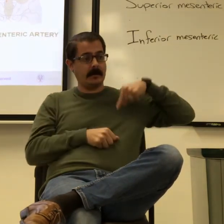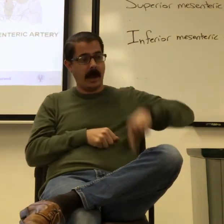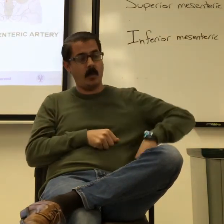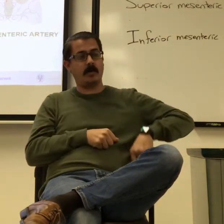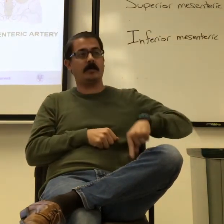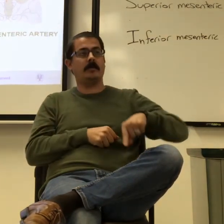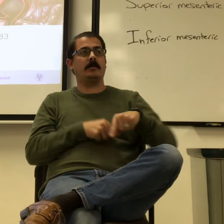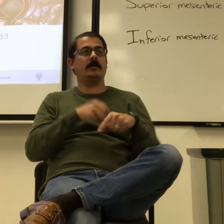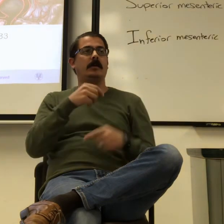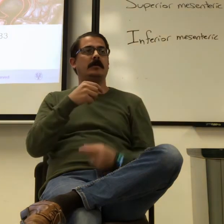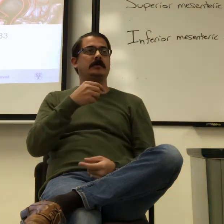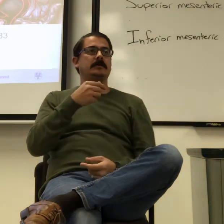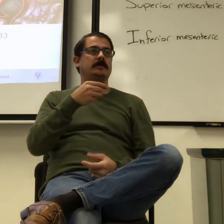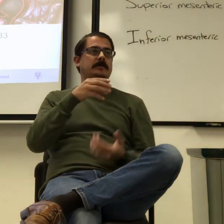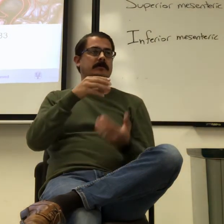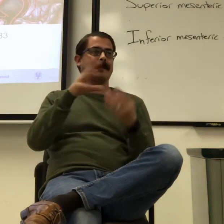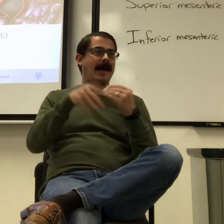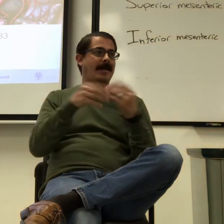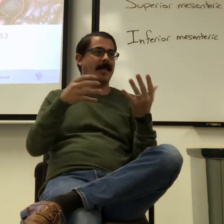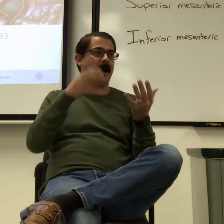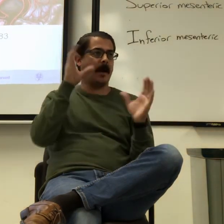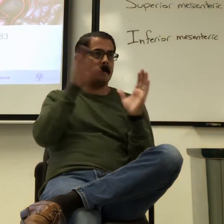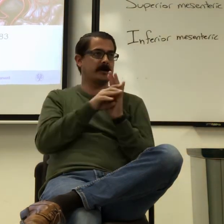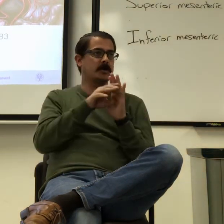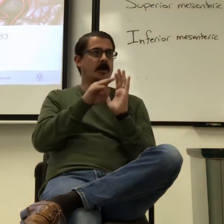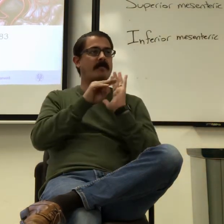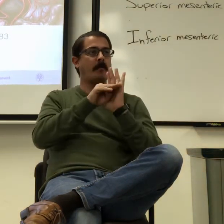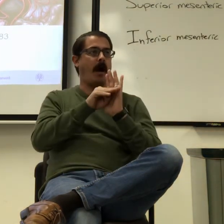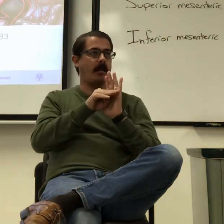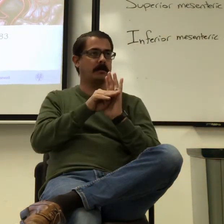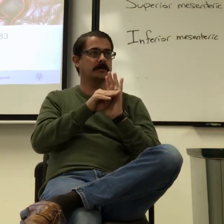So I just put in a lot of pictures of the model